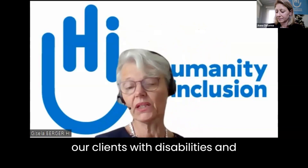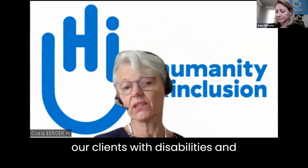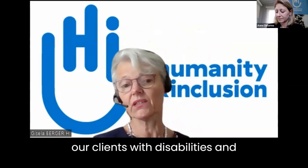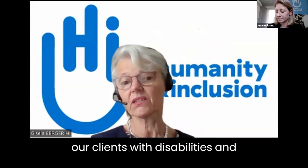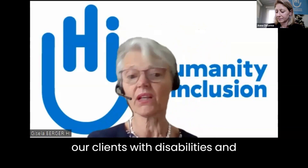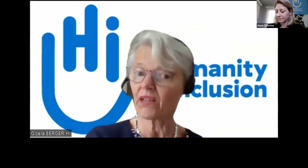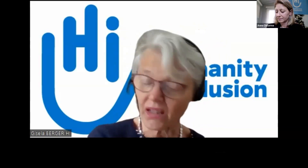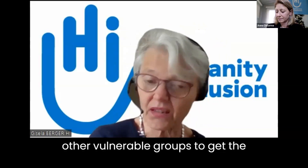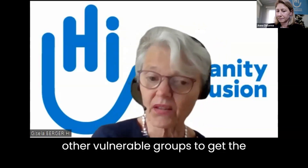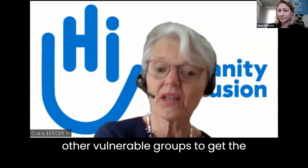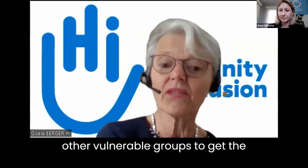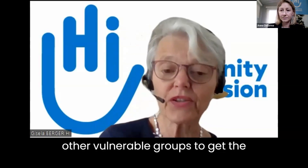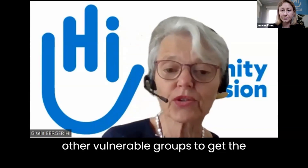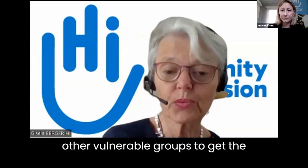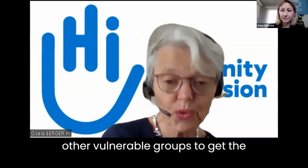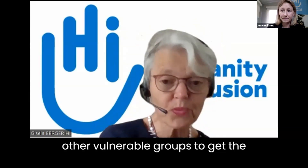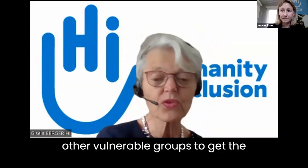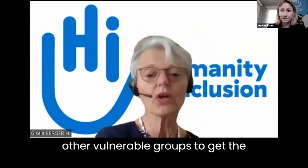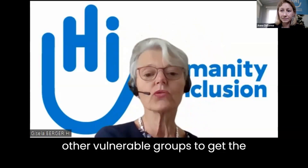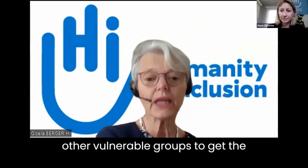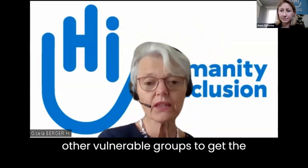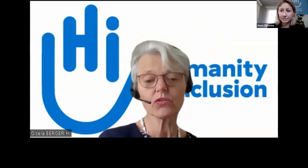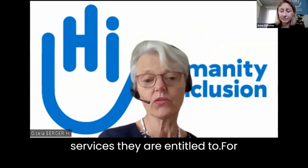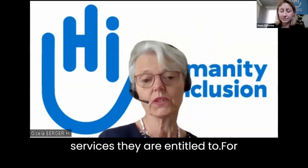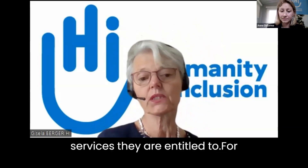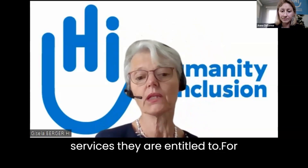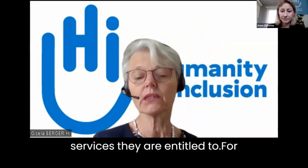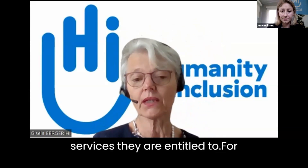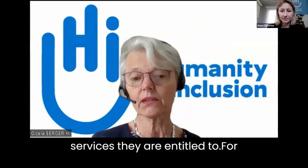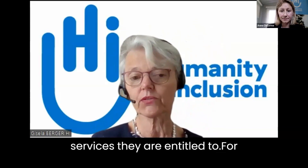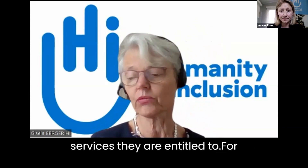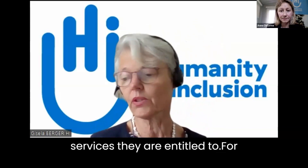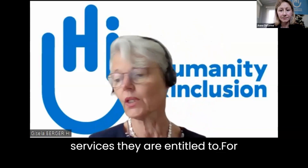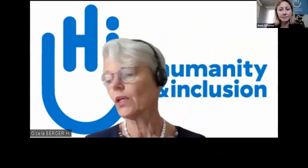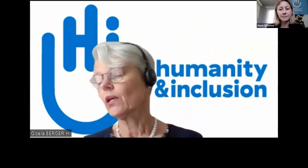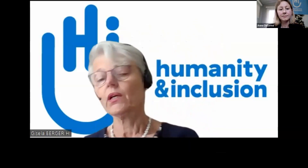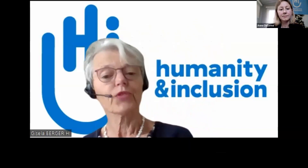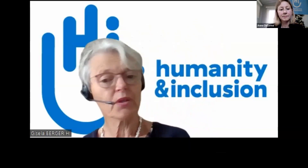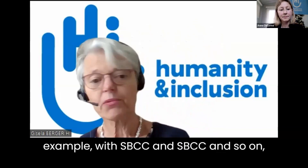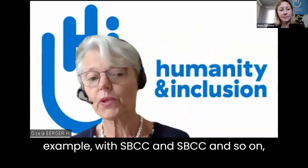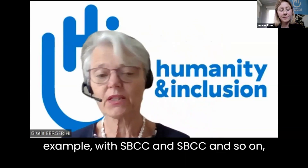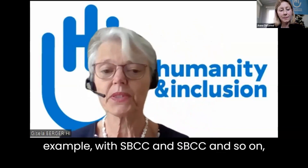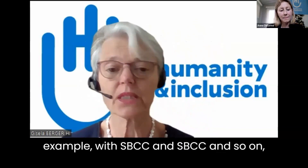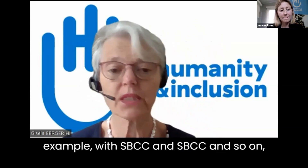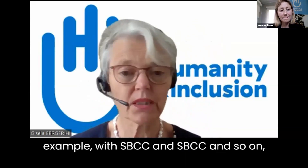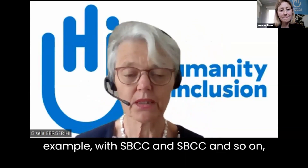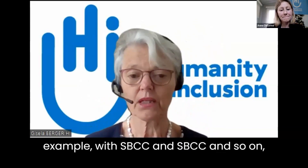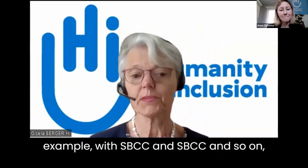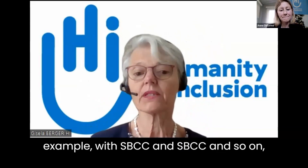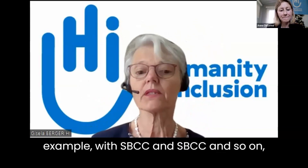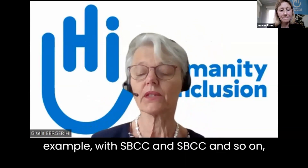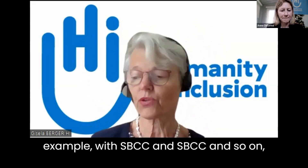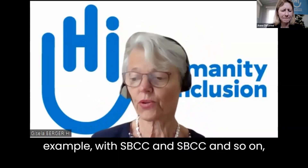with disabilities and other vulnerable groups to get the services they are entitled to, for example, with SPC